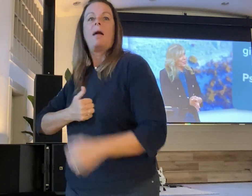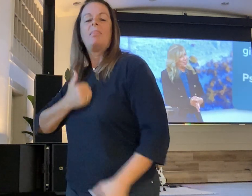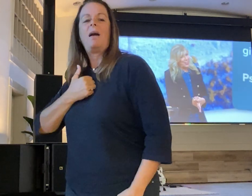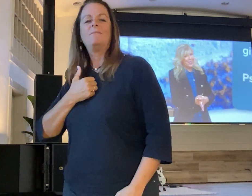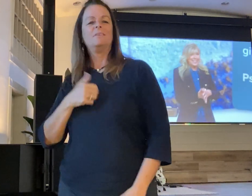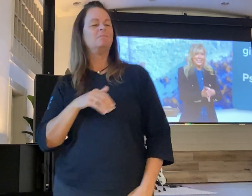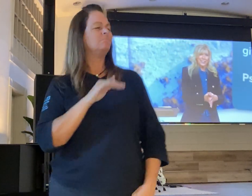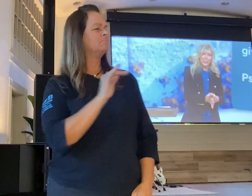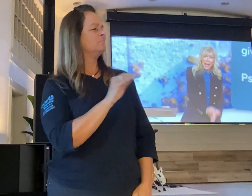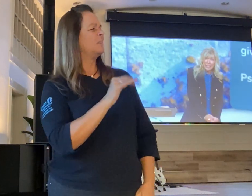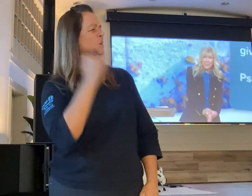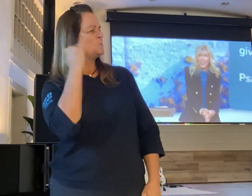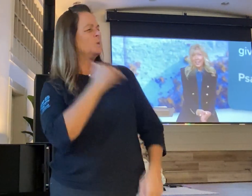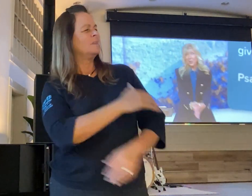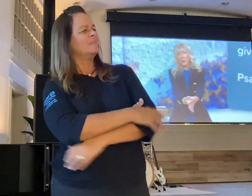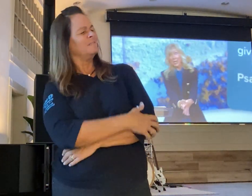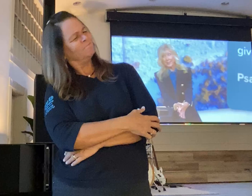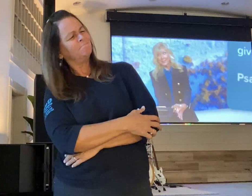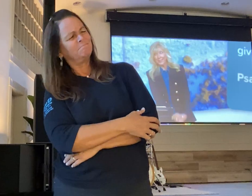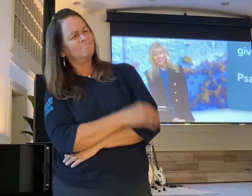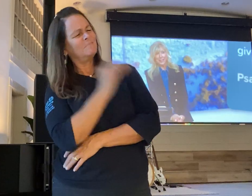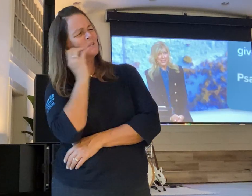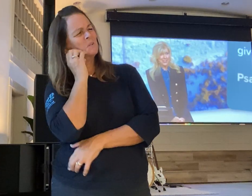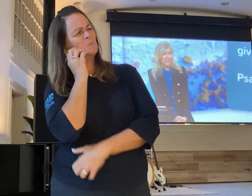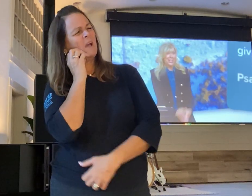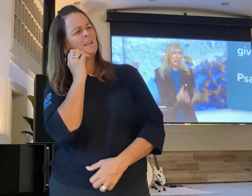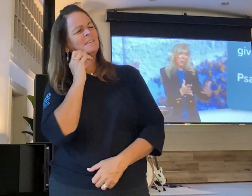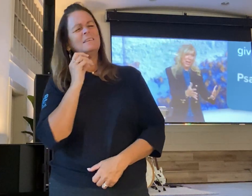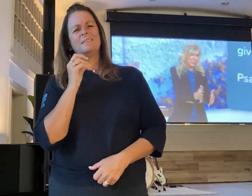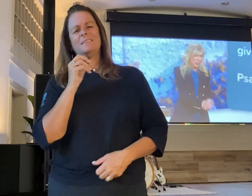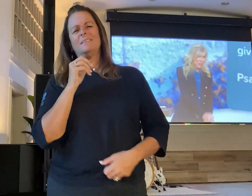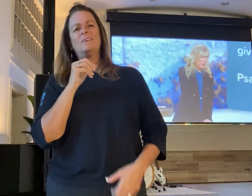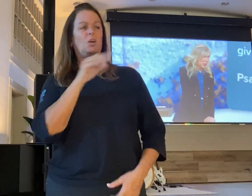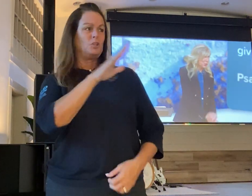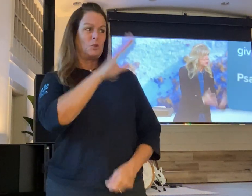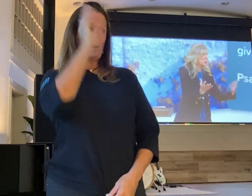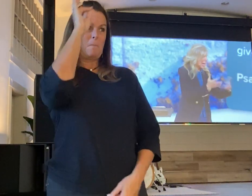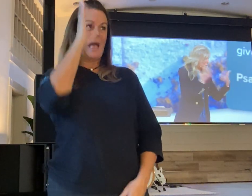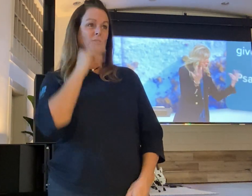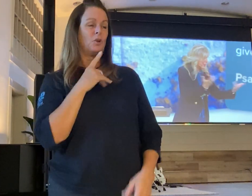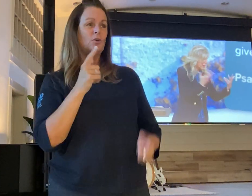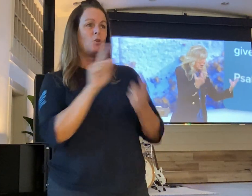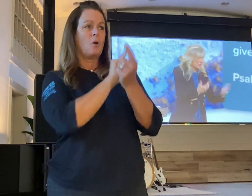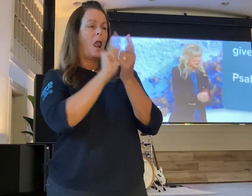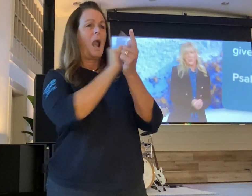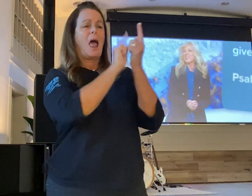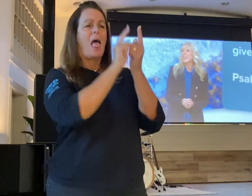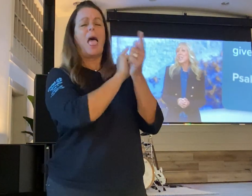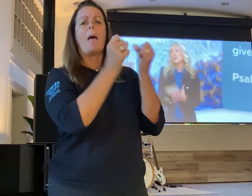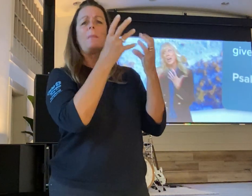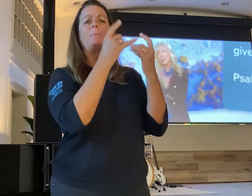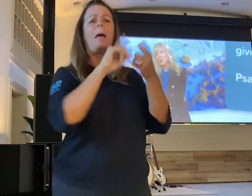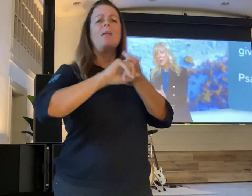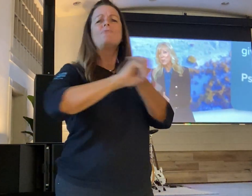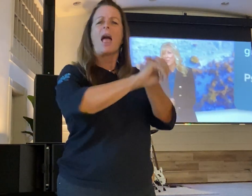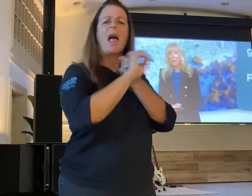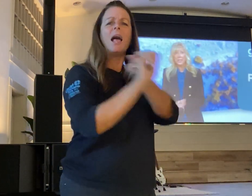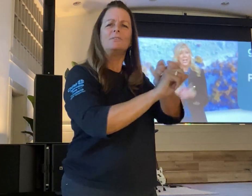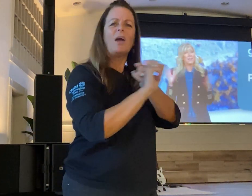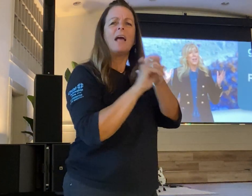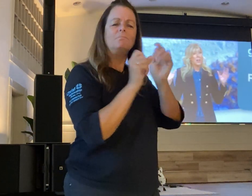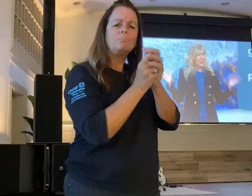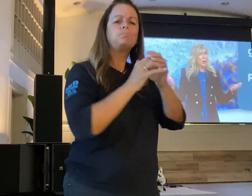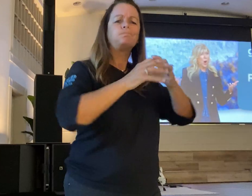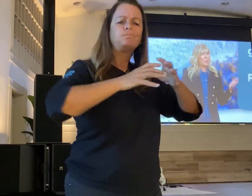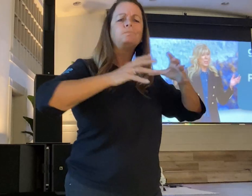You might be going, "Julie, you know, you're kind of like the Ugandans because you're a pastor, so you do life with a lot of pastors, and you've got an